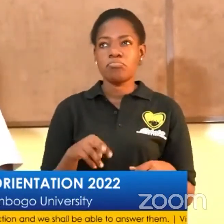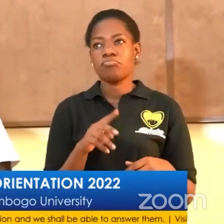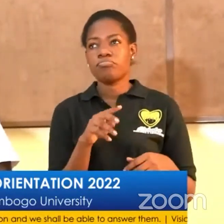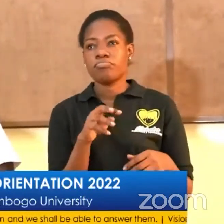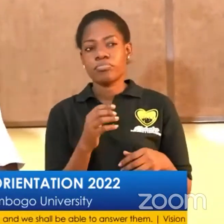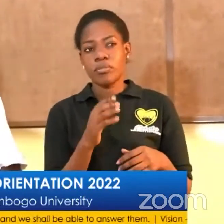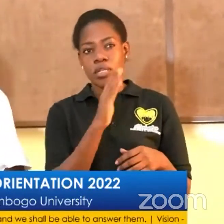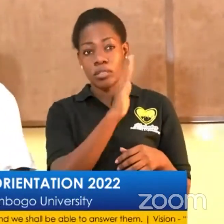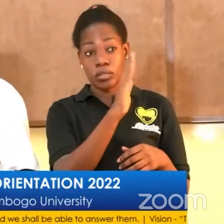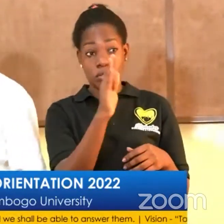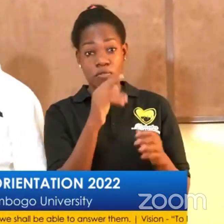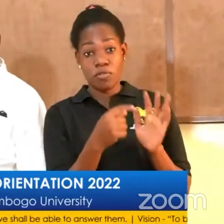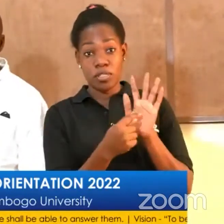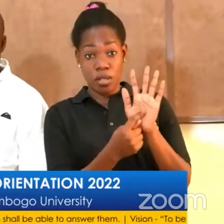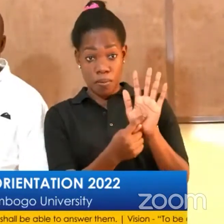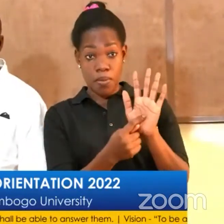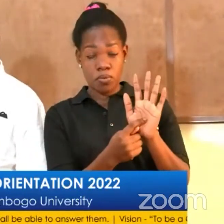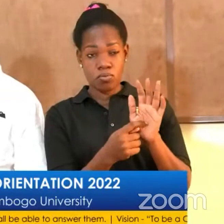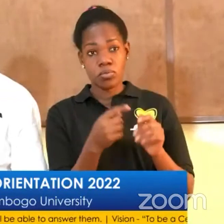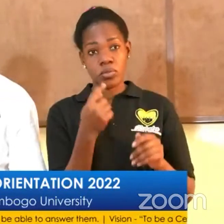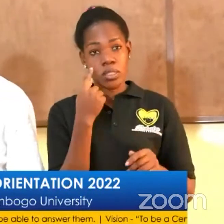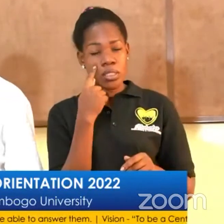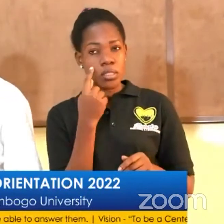example, labeled